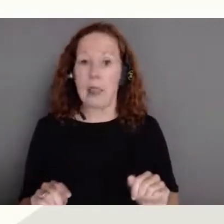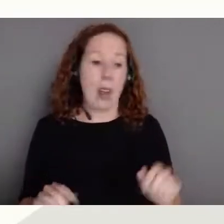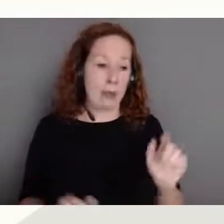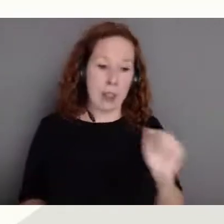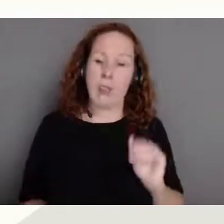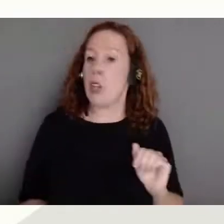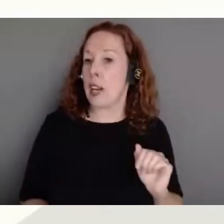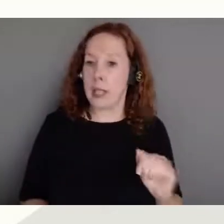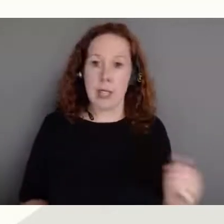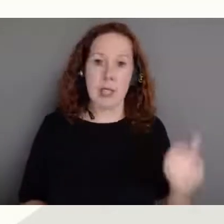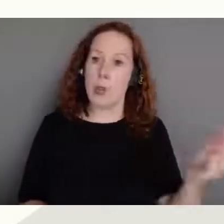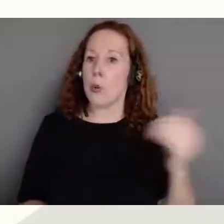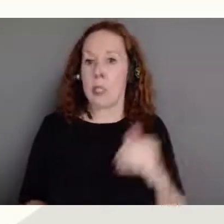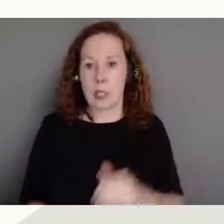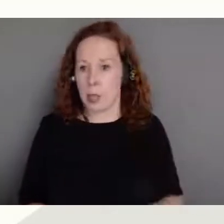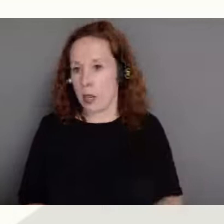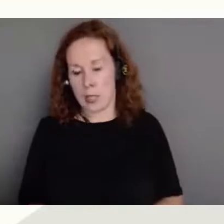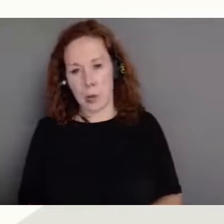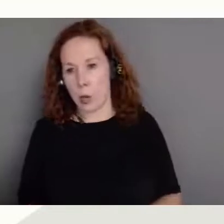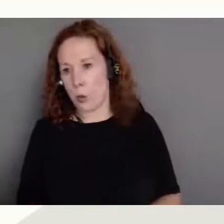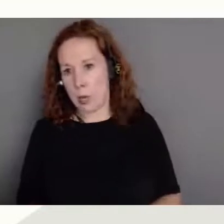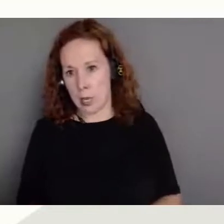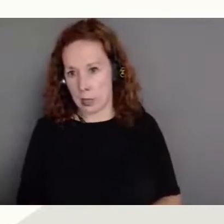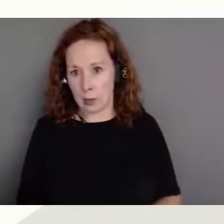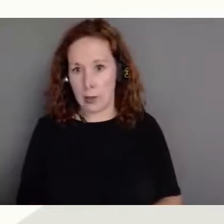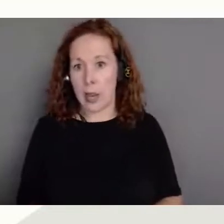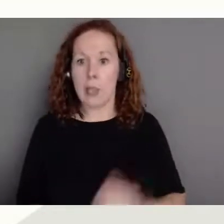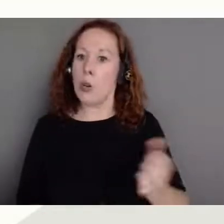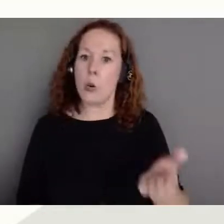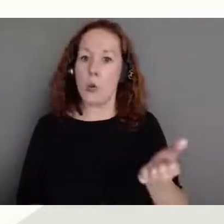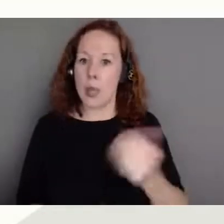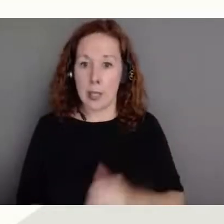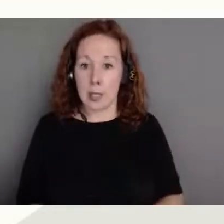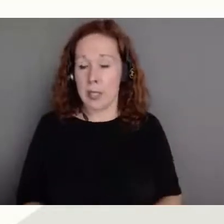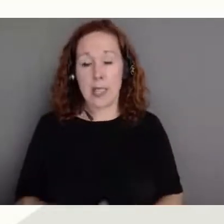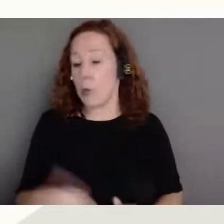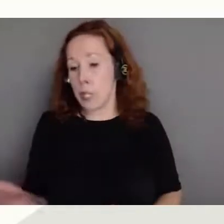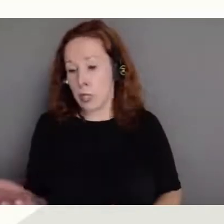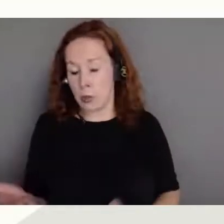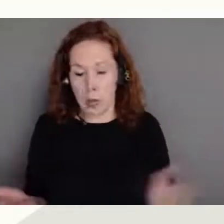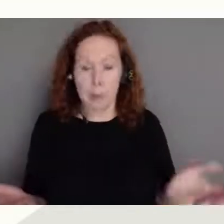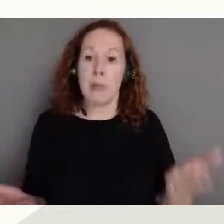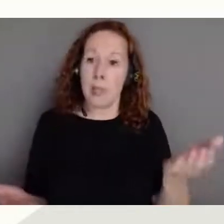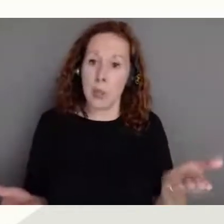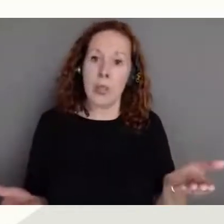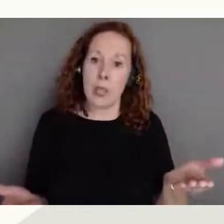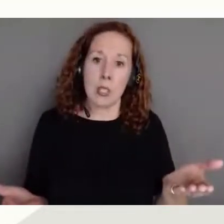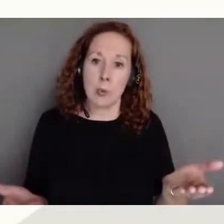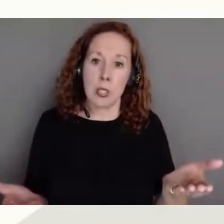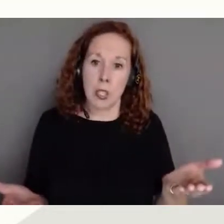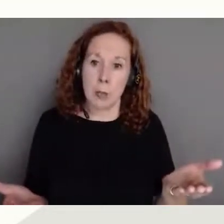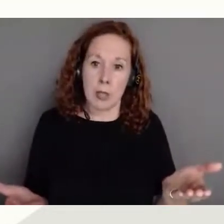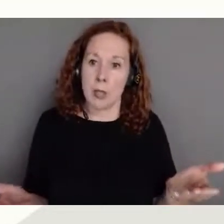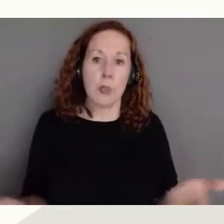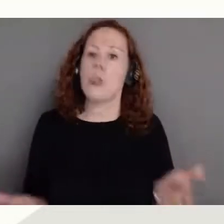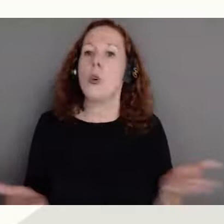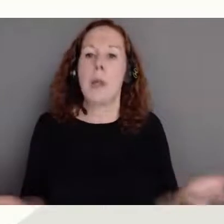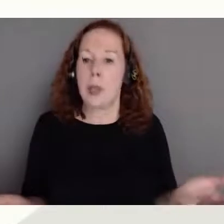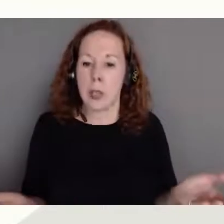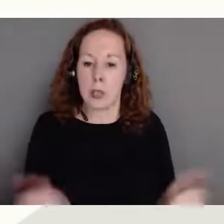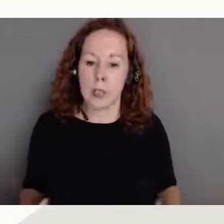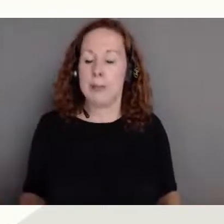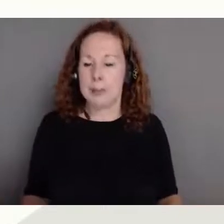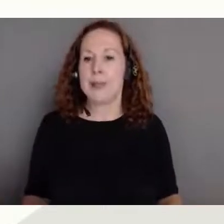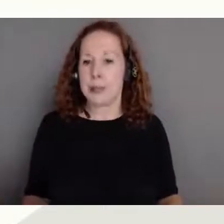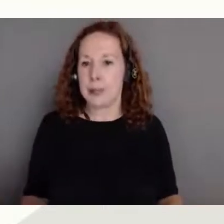us at Mhm. 5 o'clock at night to go to a 6 o'clock town hall meeting and know that Yes. it's like a wheelchair ramp. They know that Yeah. the interpreter is going to be there. There's no